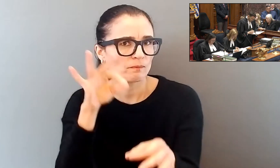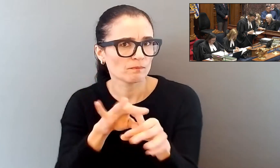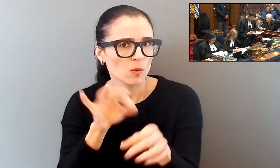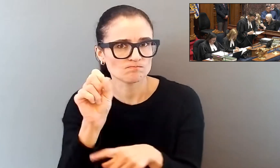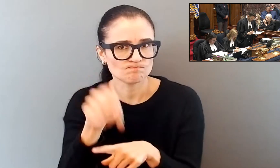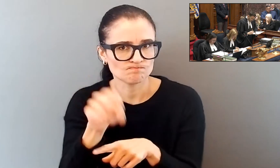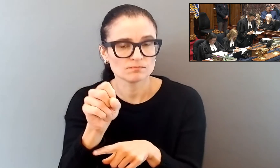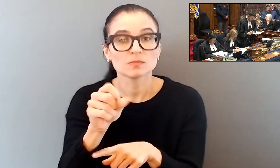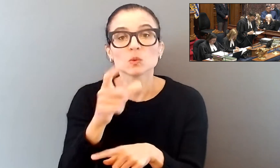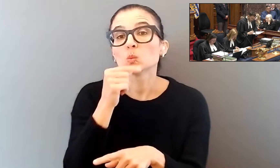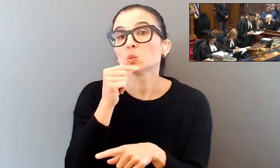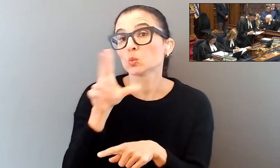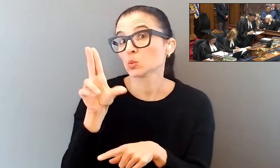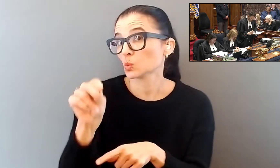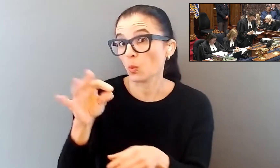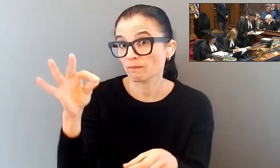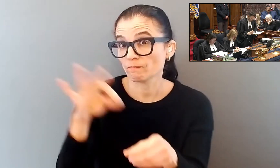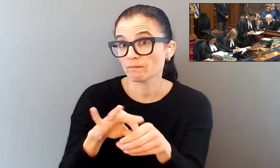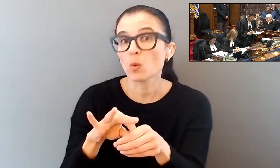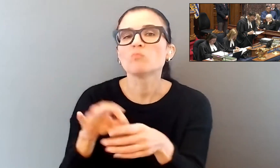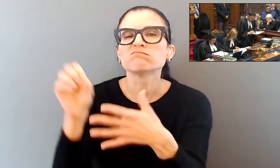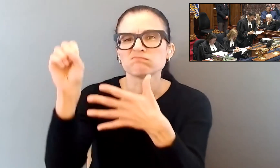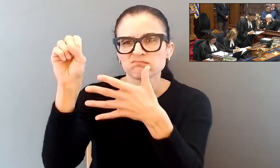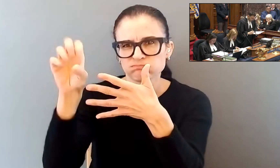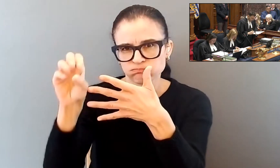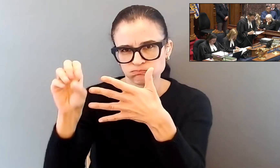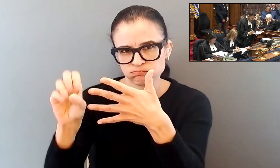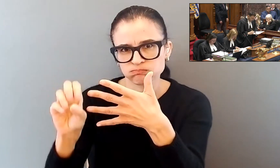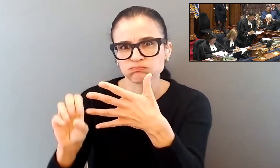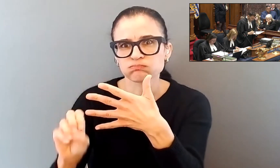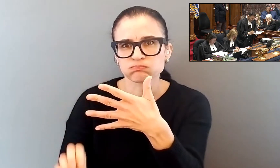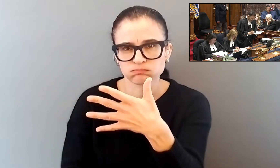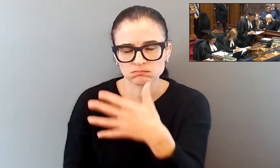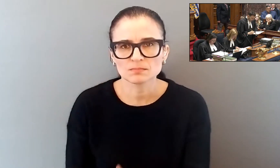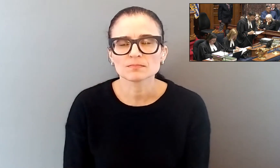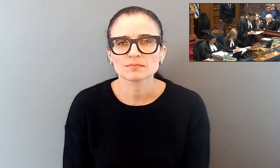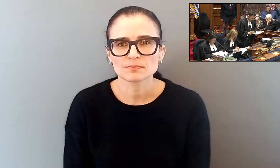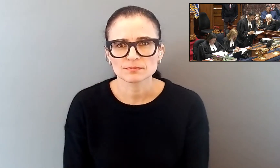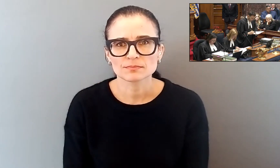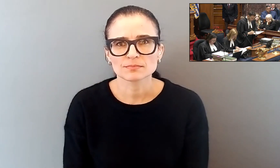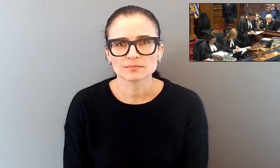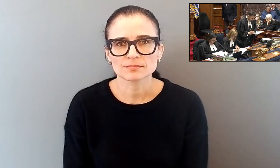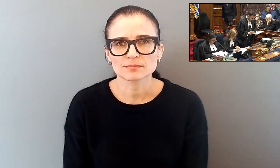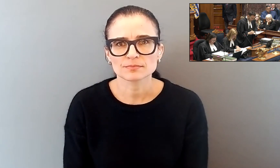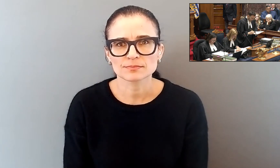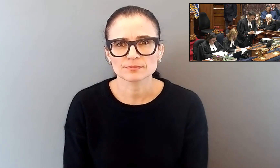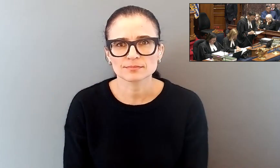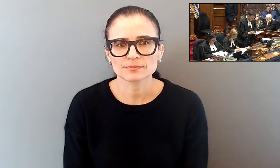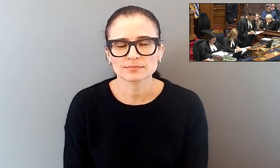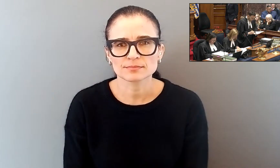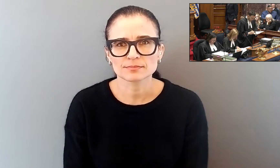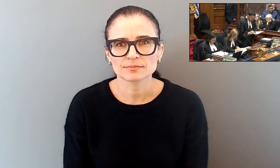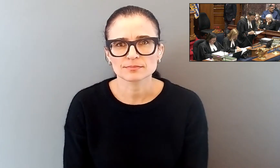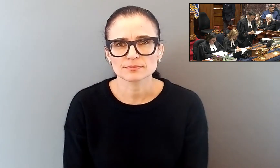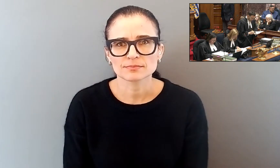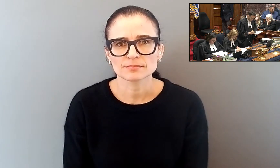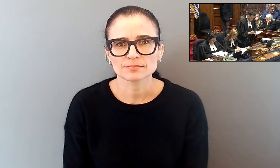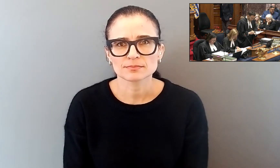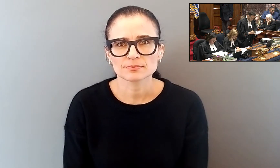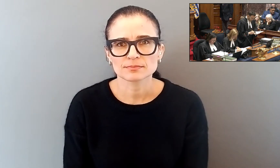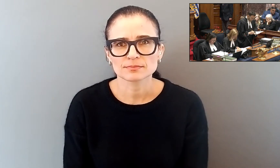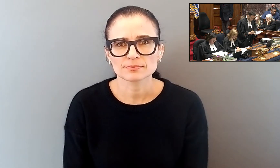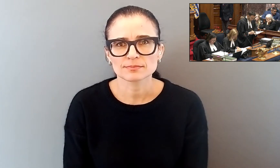Chant, Toporowski, B. Anderson, Neal, Osborne, Brar, Krieger, Davidson, Parmar, Sunner, Bear, Chander, Herbert, Wickens, Kang, Sandhu, Begg,